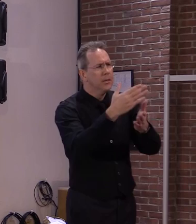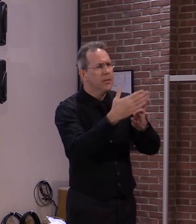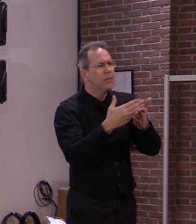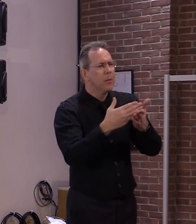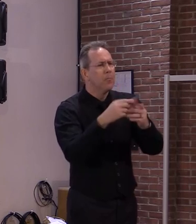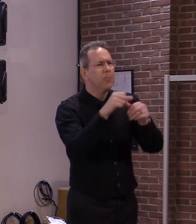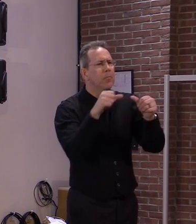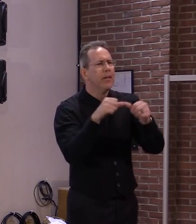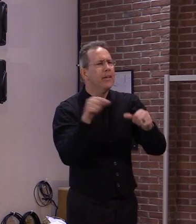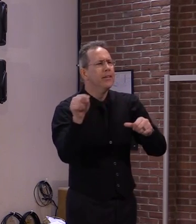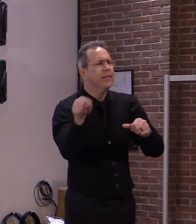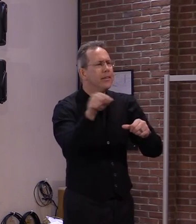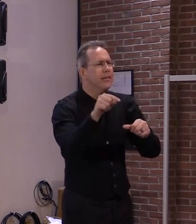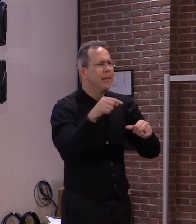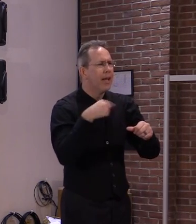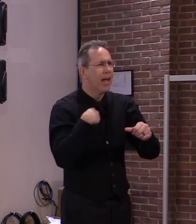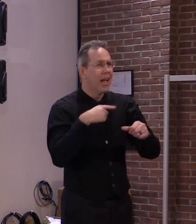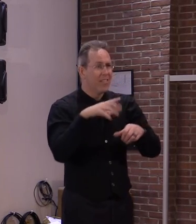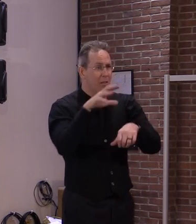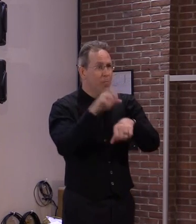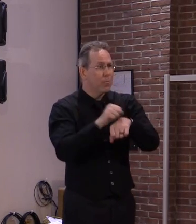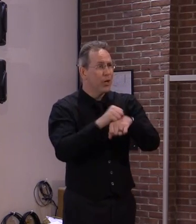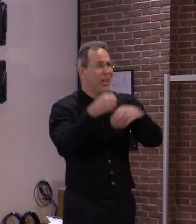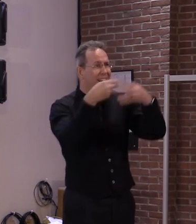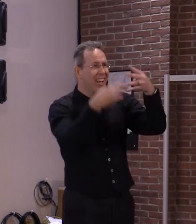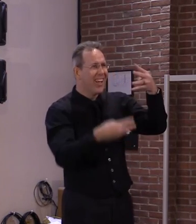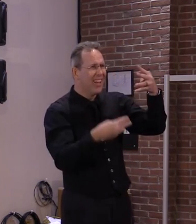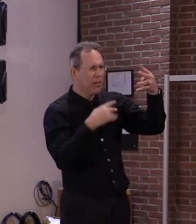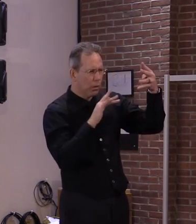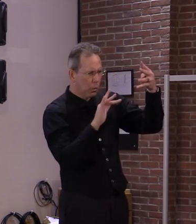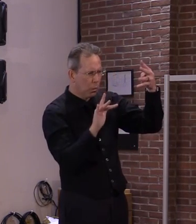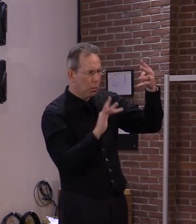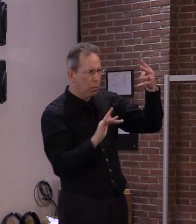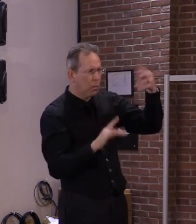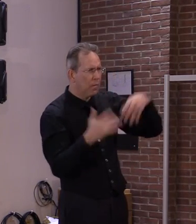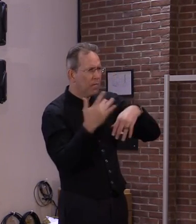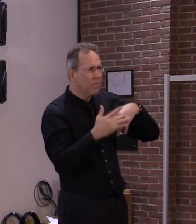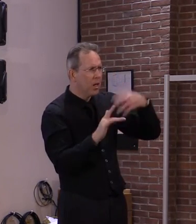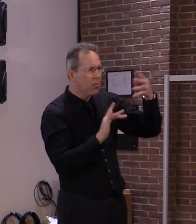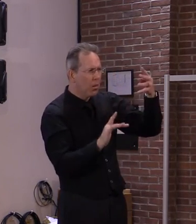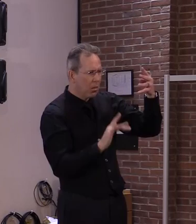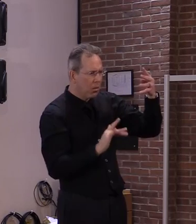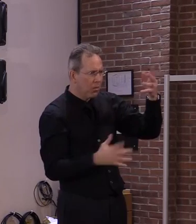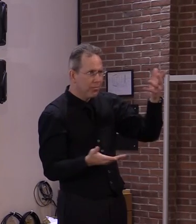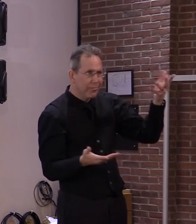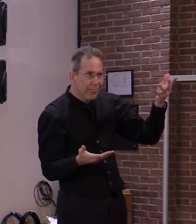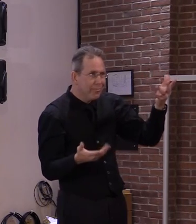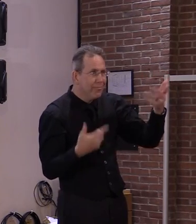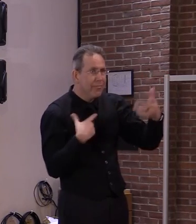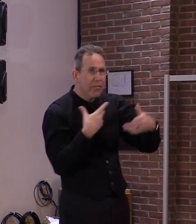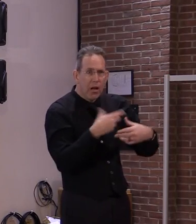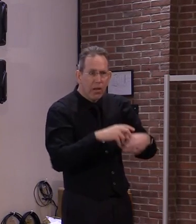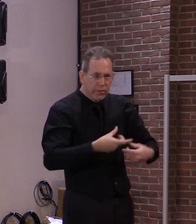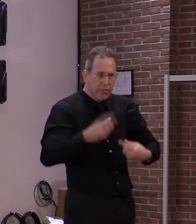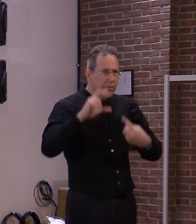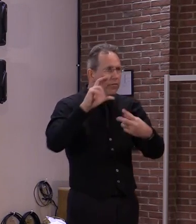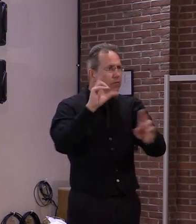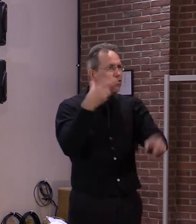around the state. Some are full. Some are not, and we urge Vermonters to look at those